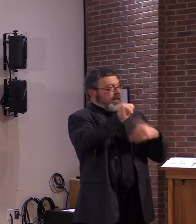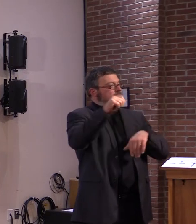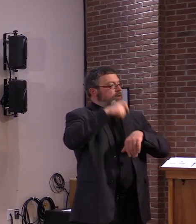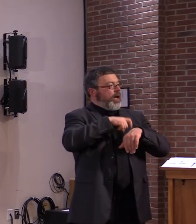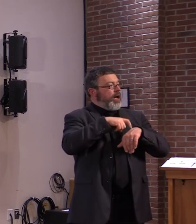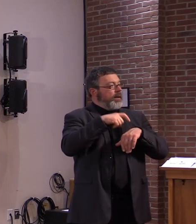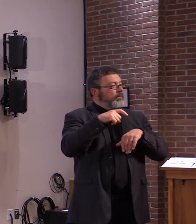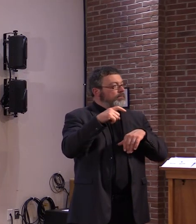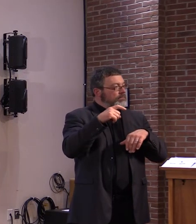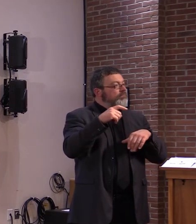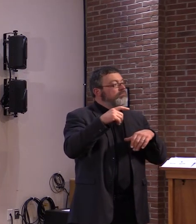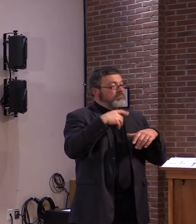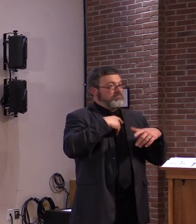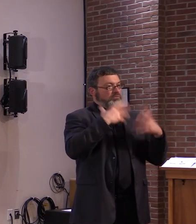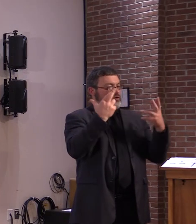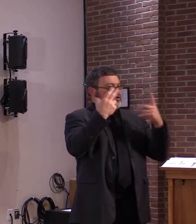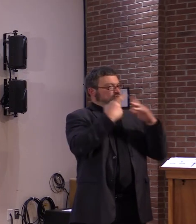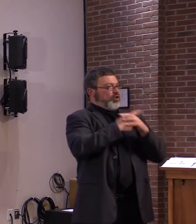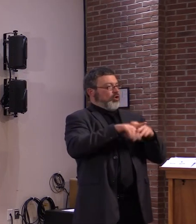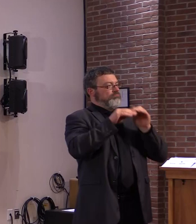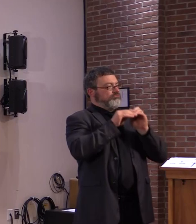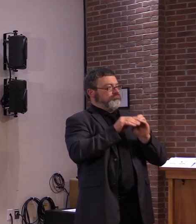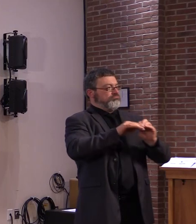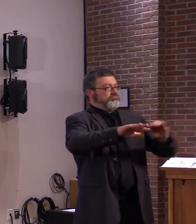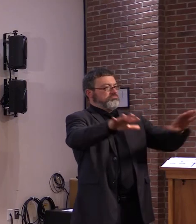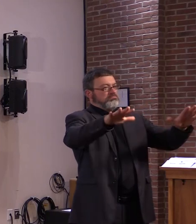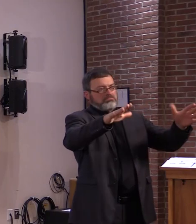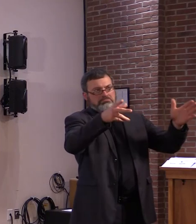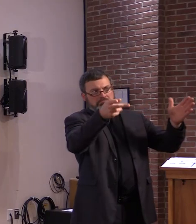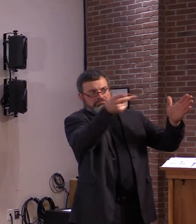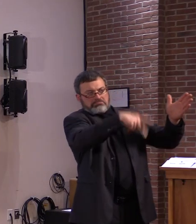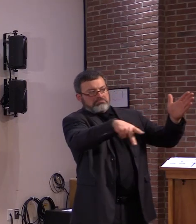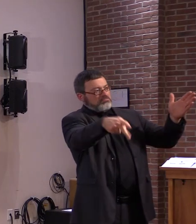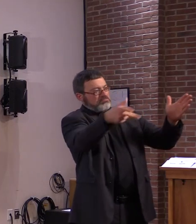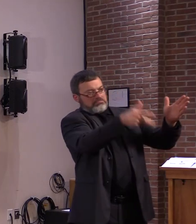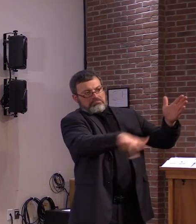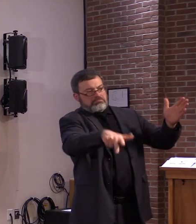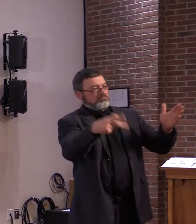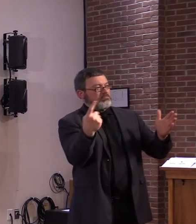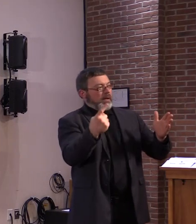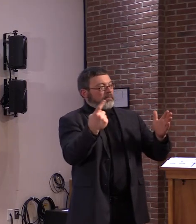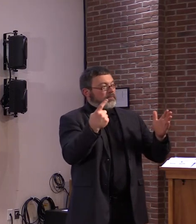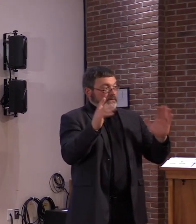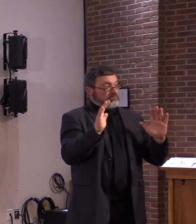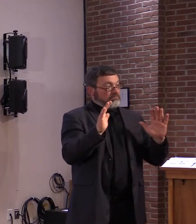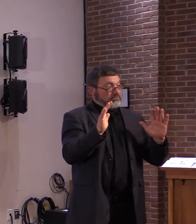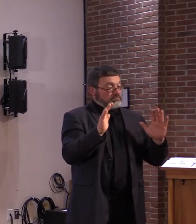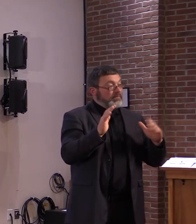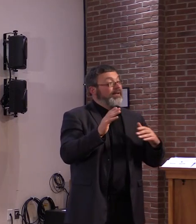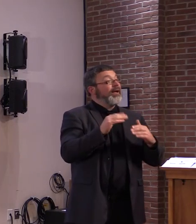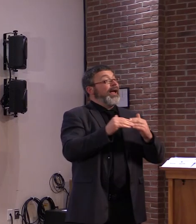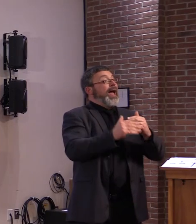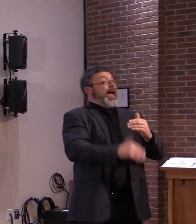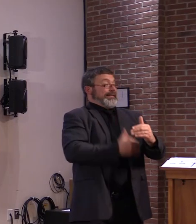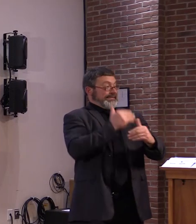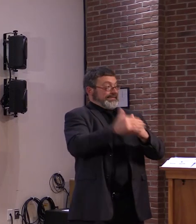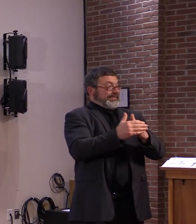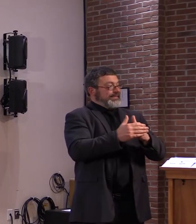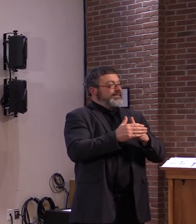the next few weeks as we move forward. The next thing we're doing is much greater